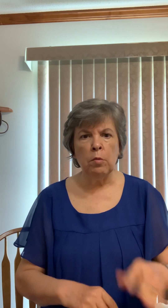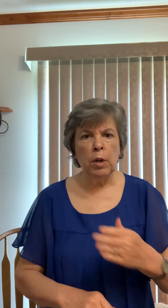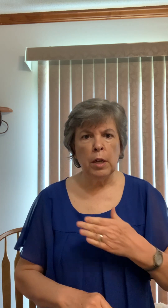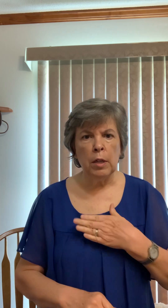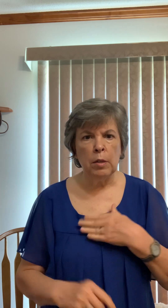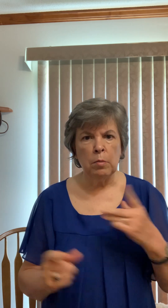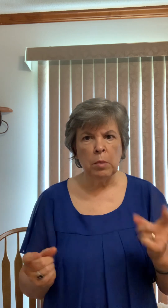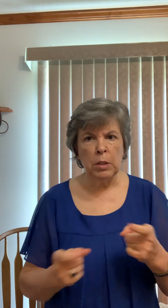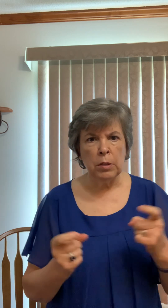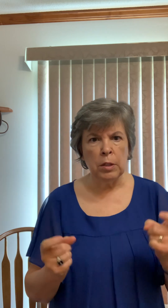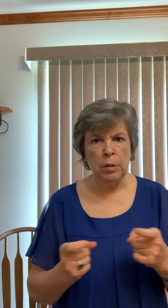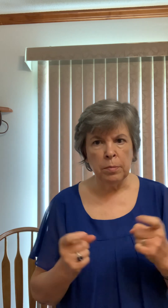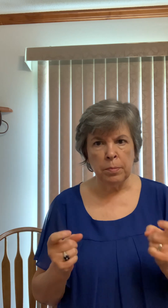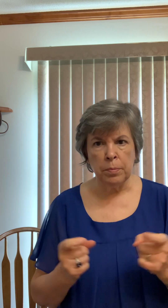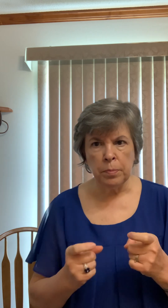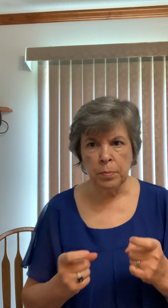away my sin.